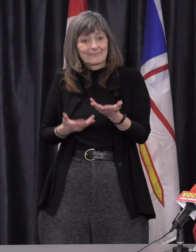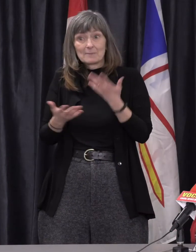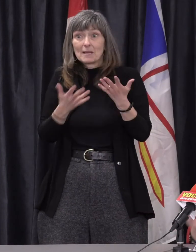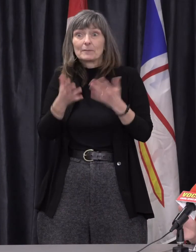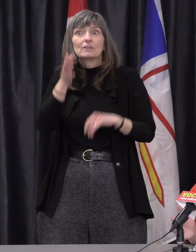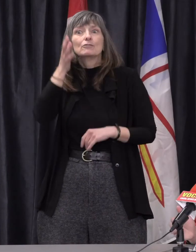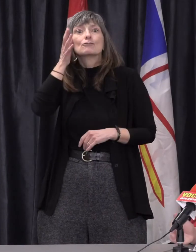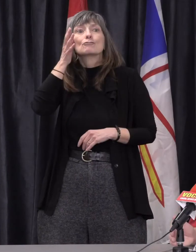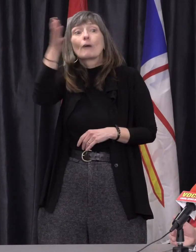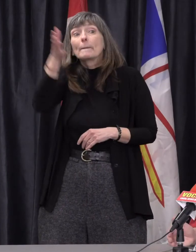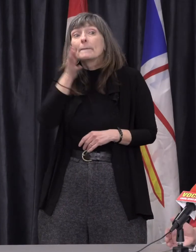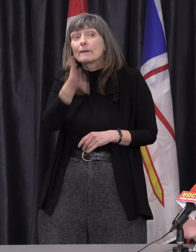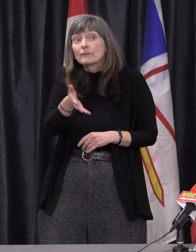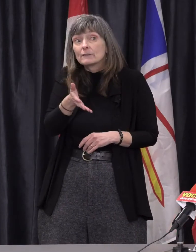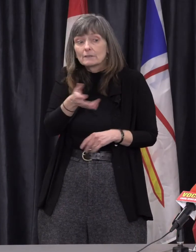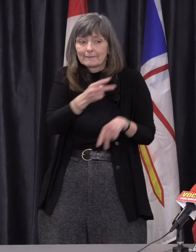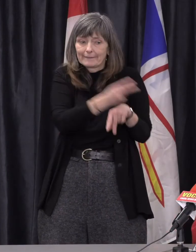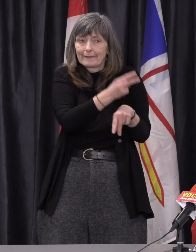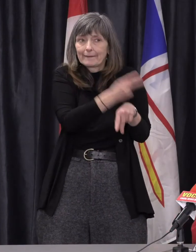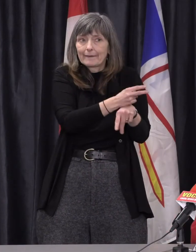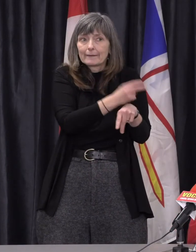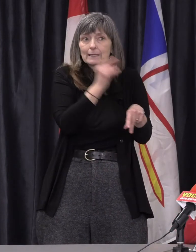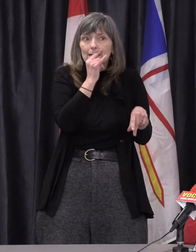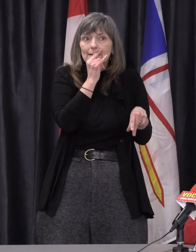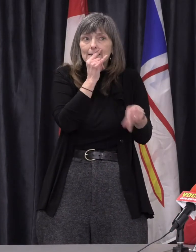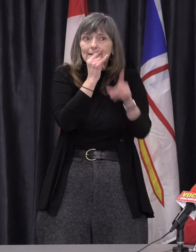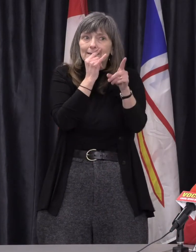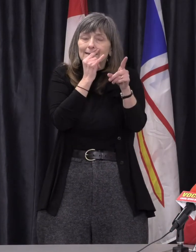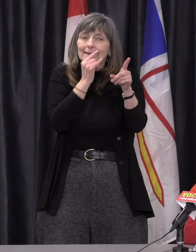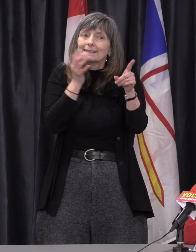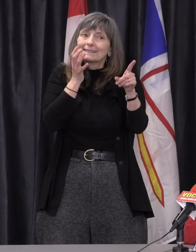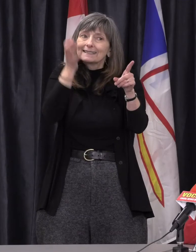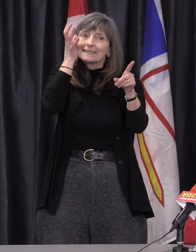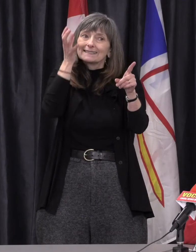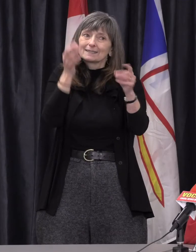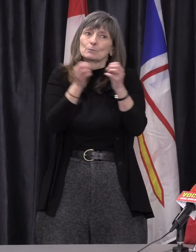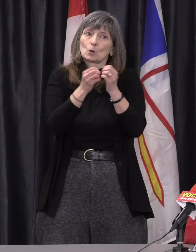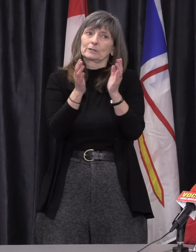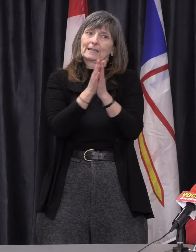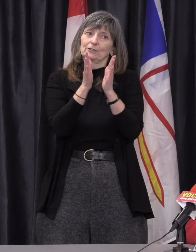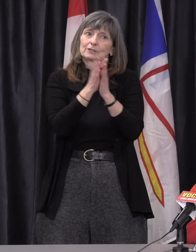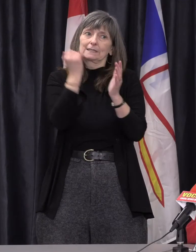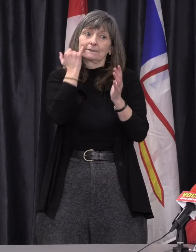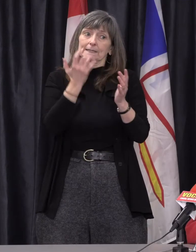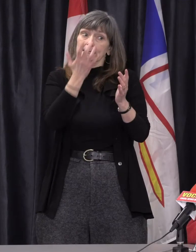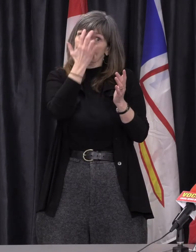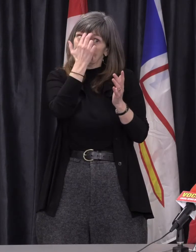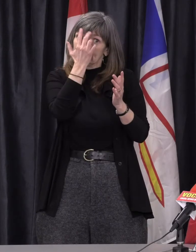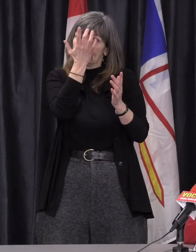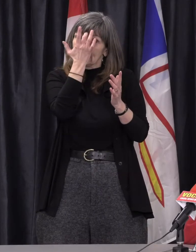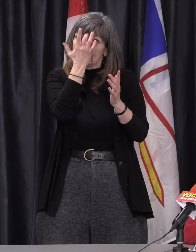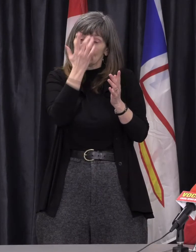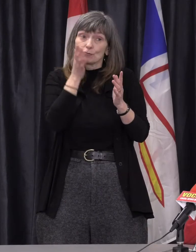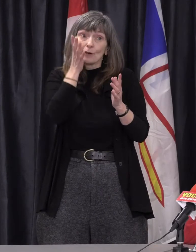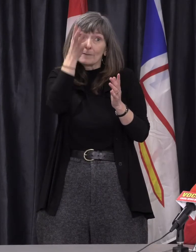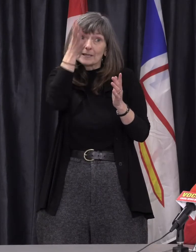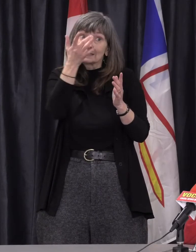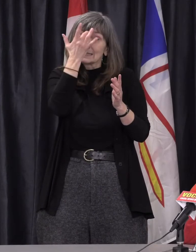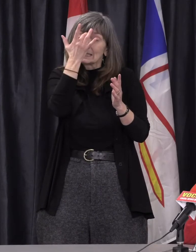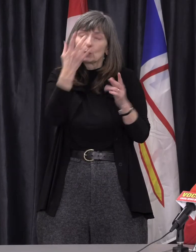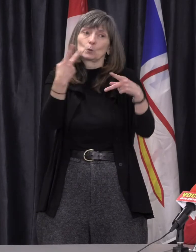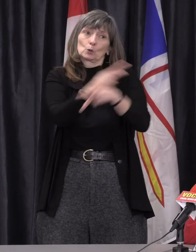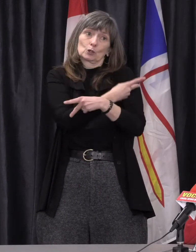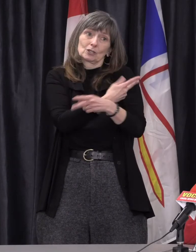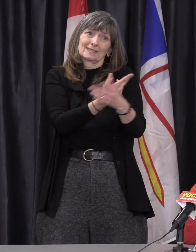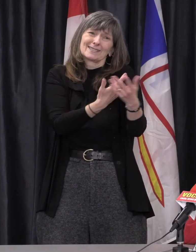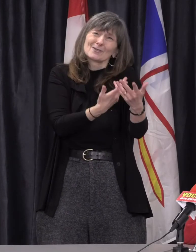grandparents taking care of children and then their grandparents being in a higher risk category. So those are all things that you have to consider when you're making these decisions. So